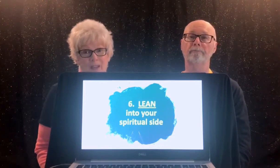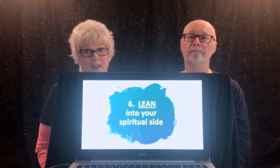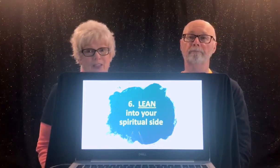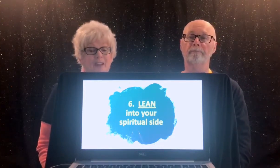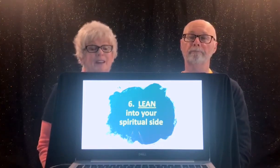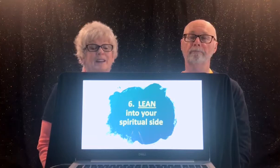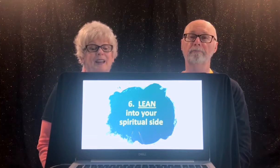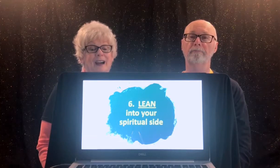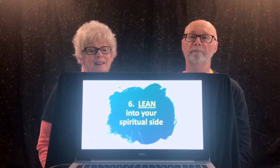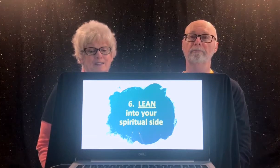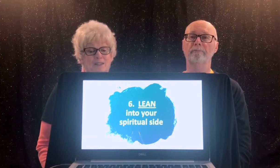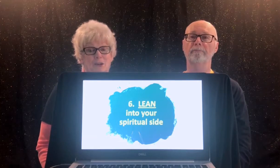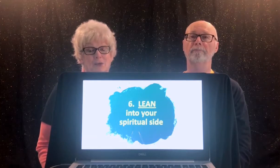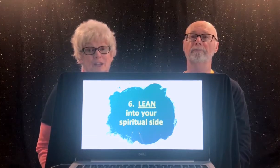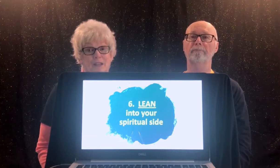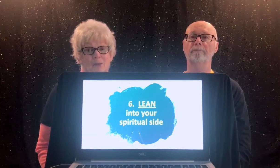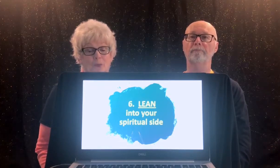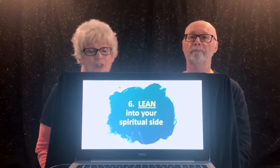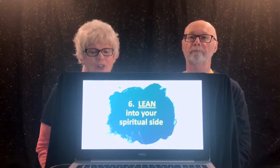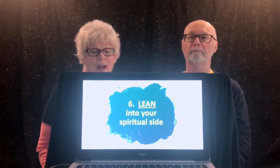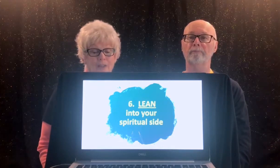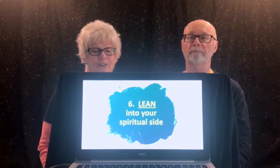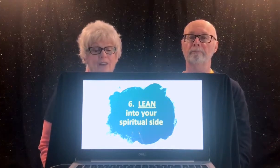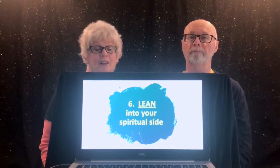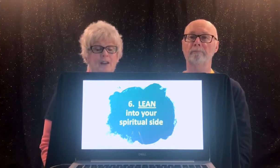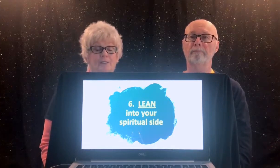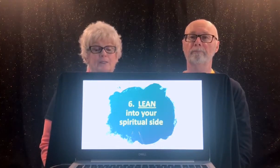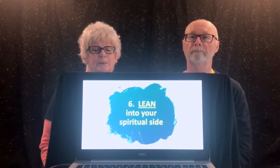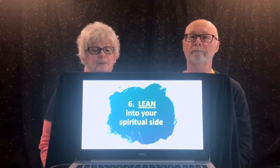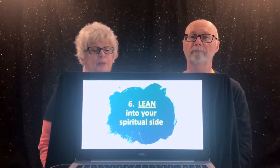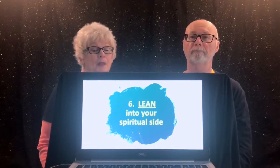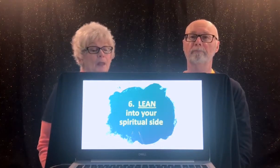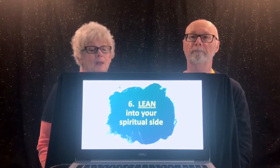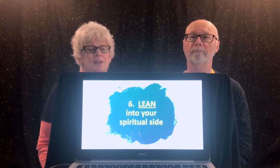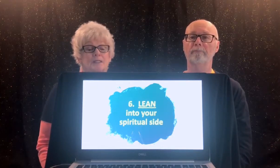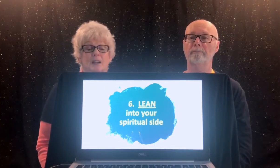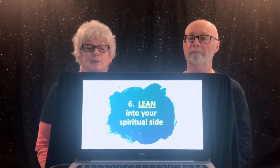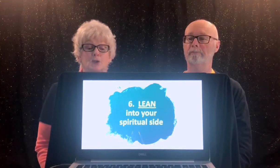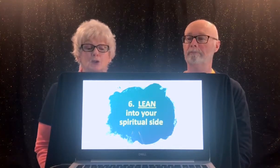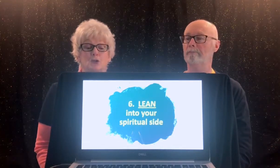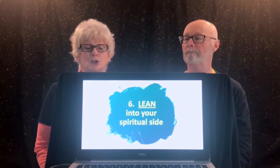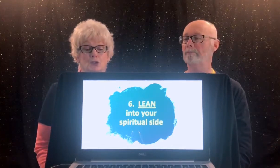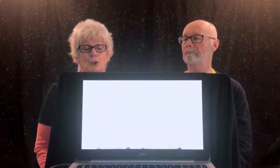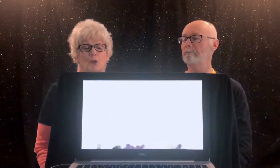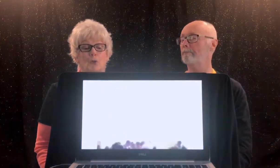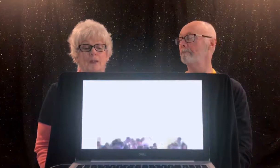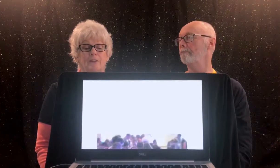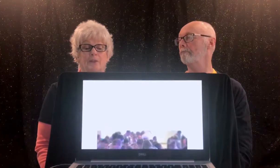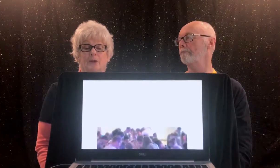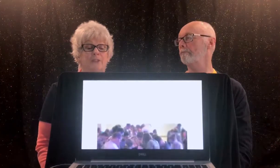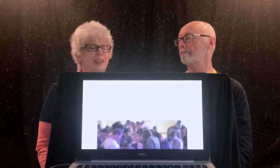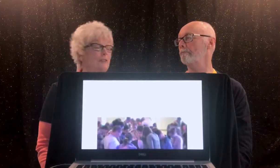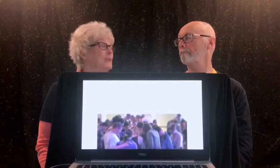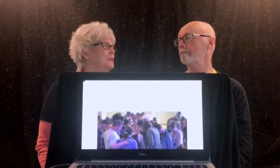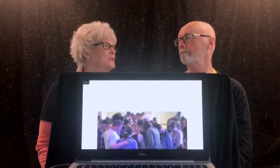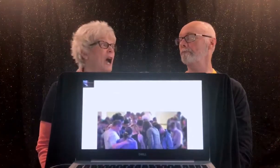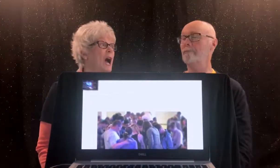death. God is associated with life and love. Some choose to turn away from their faith, but it was